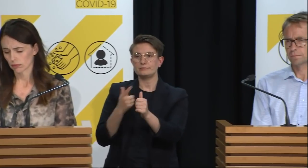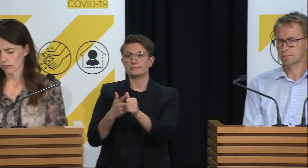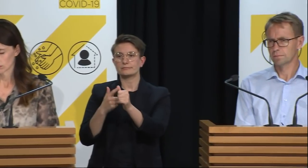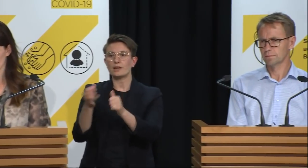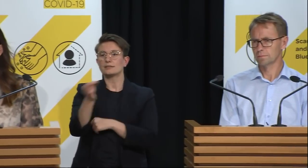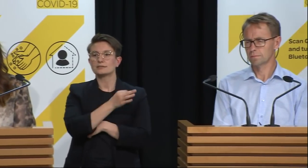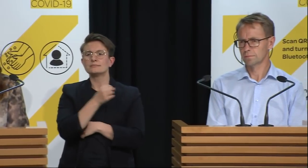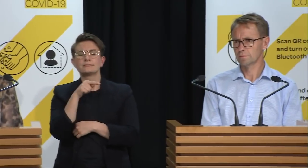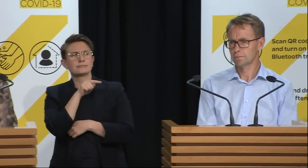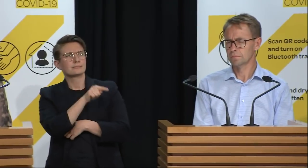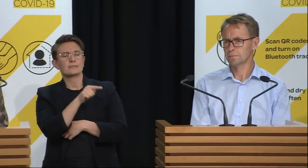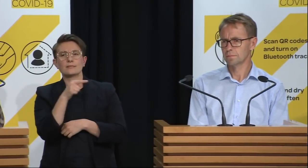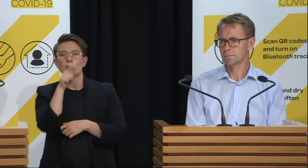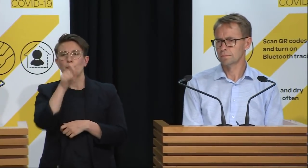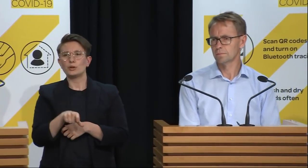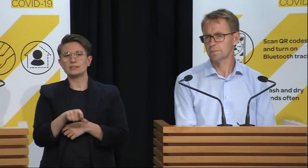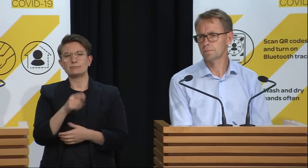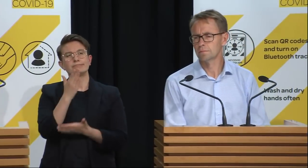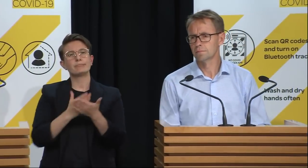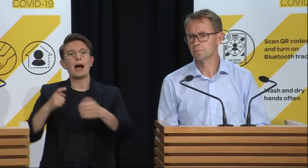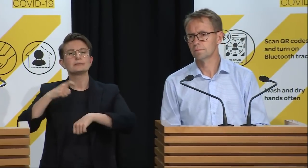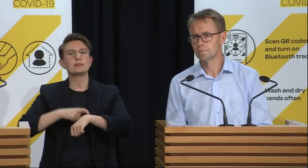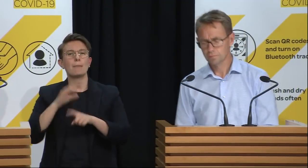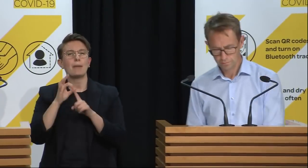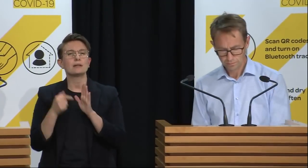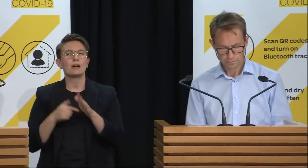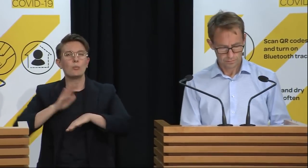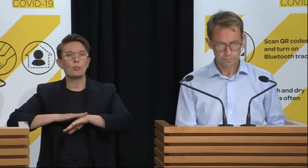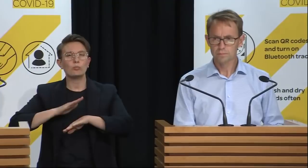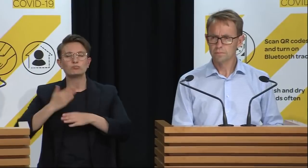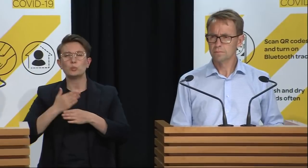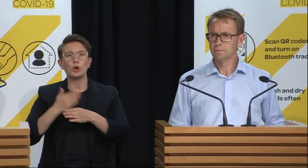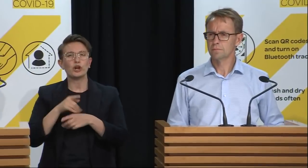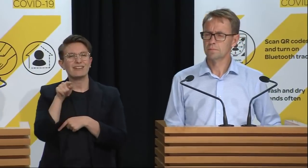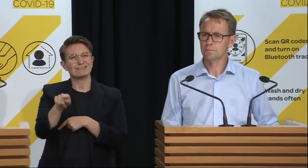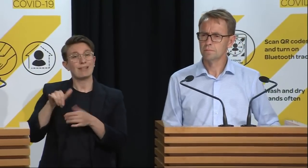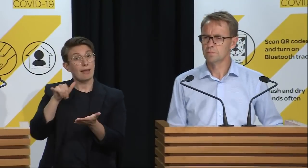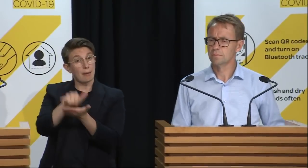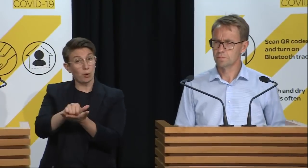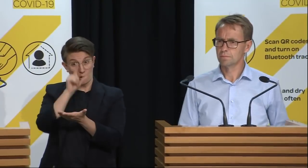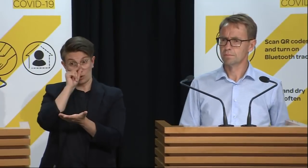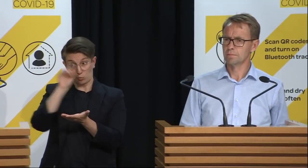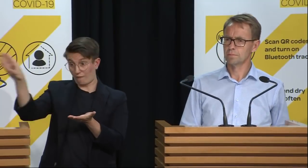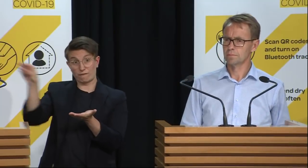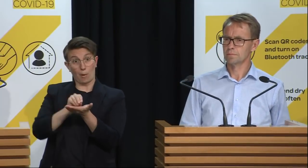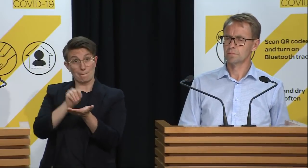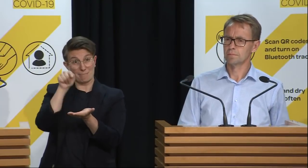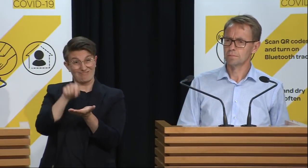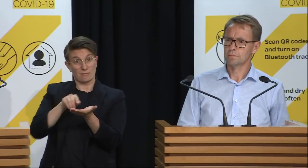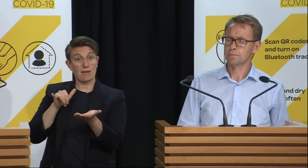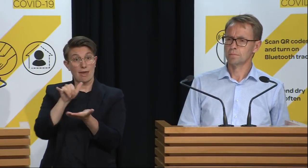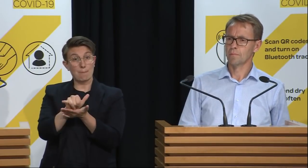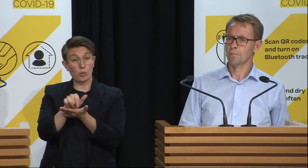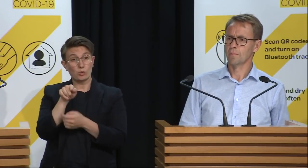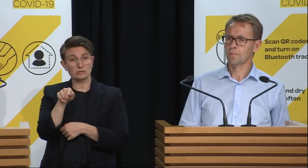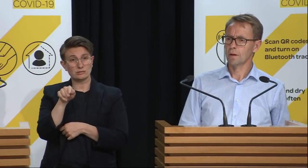airport. Is there any consideration given into that this person might have contracted the disease while working at the airport, given that's in